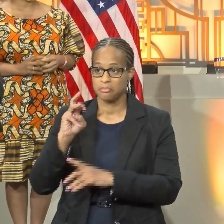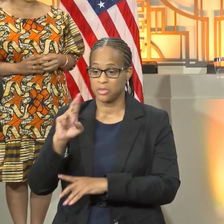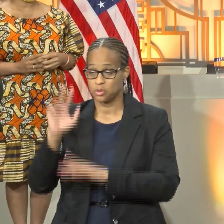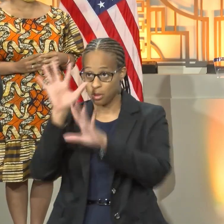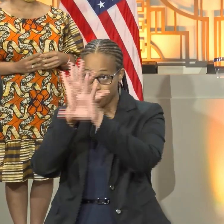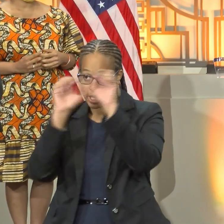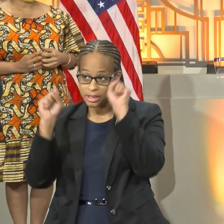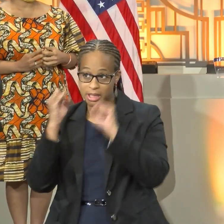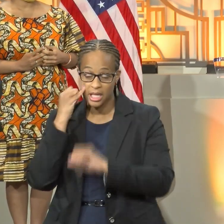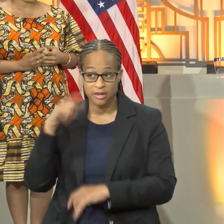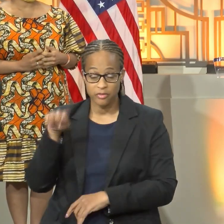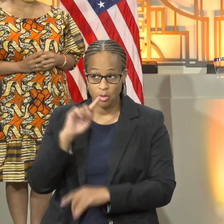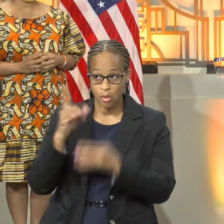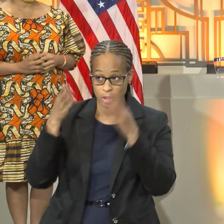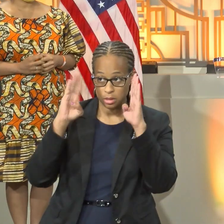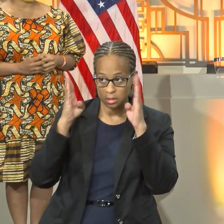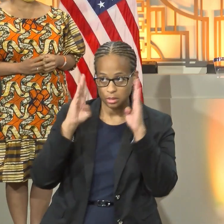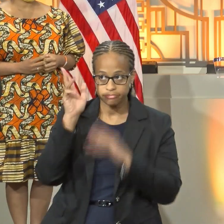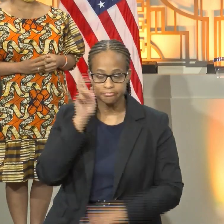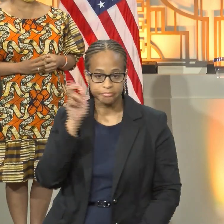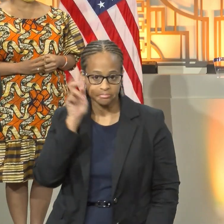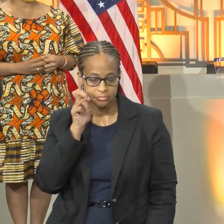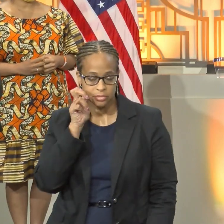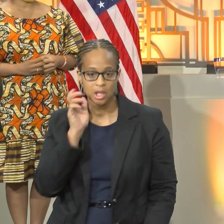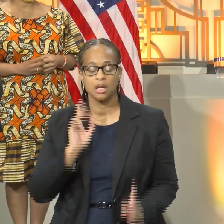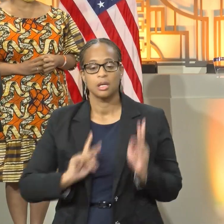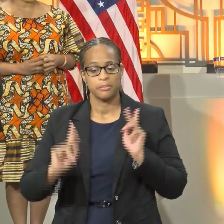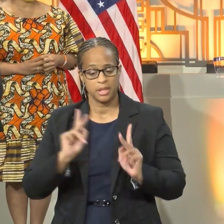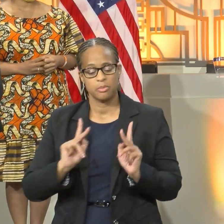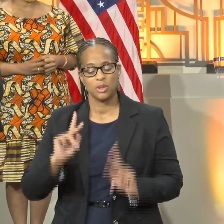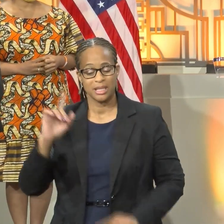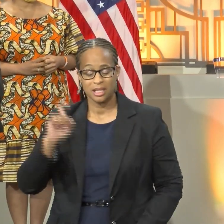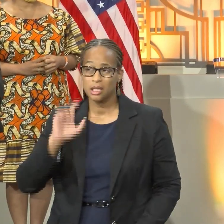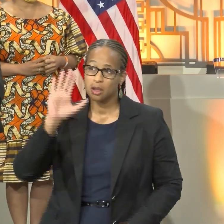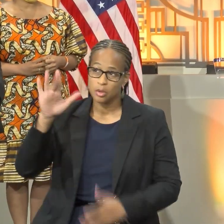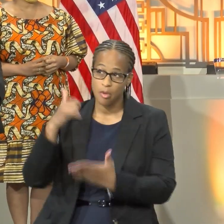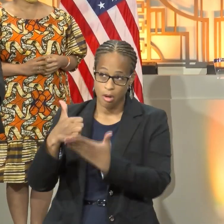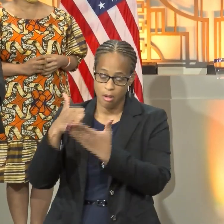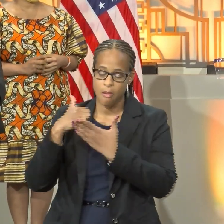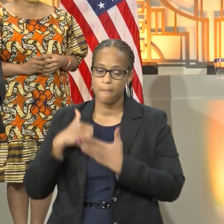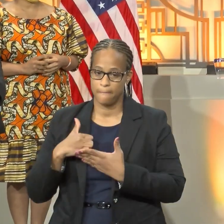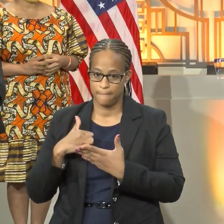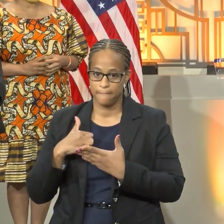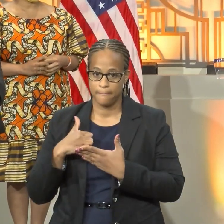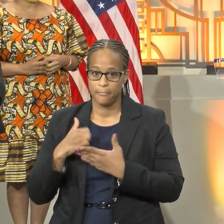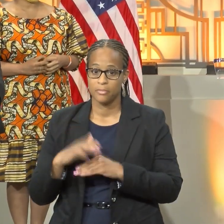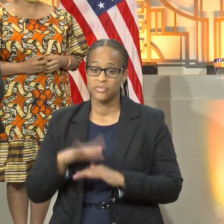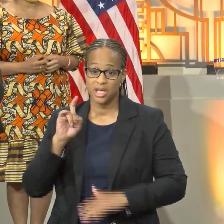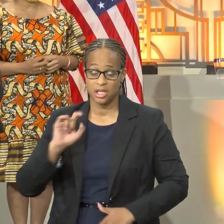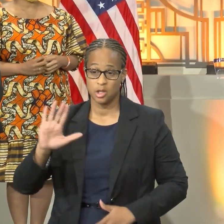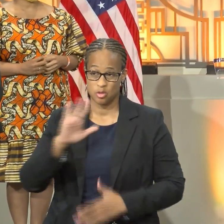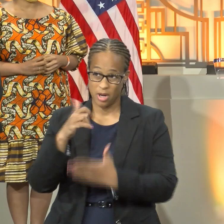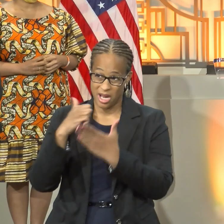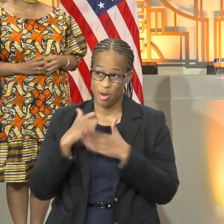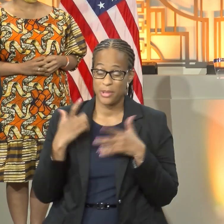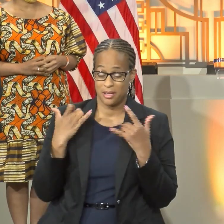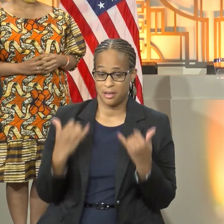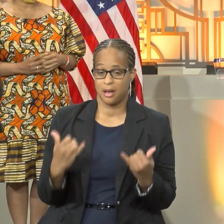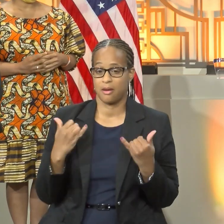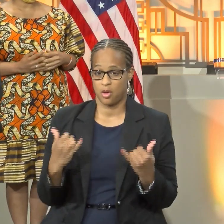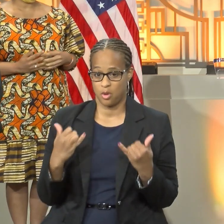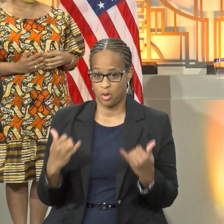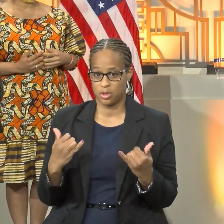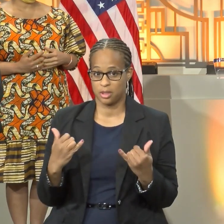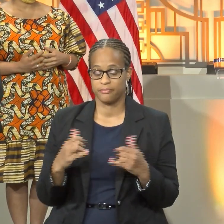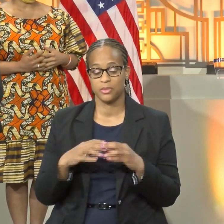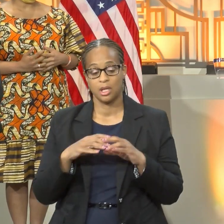President, if you are listening, people need your help, and they need your help now.